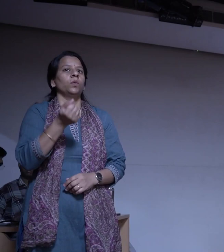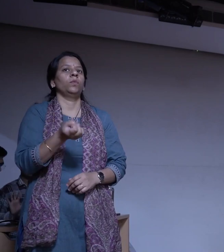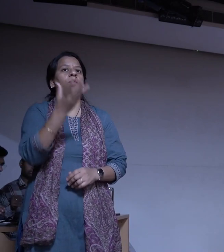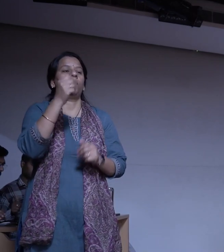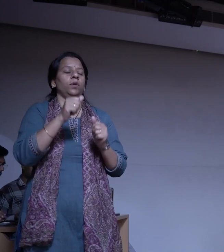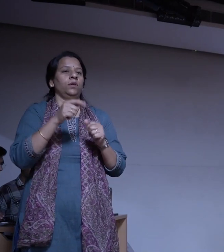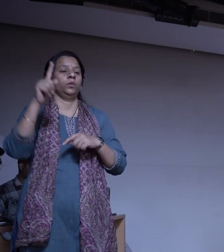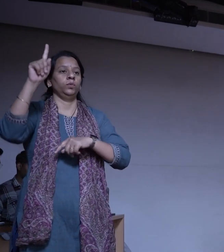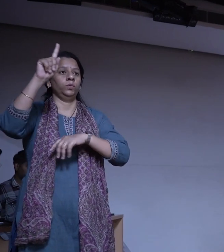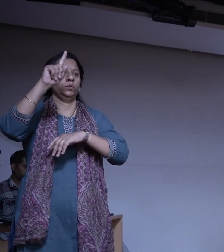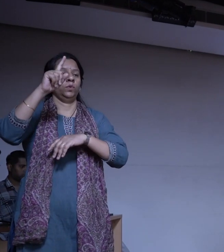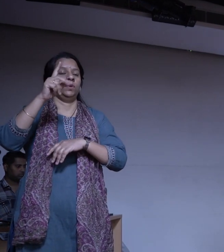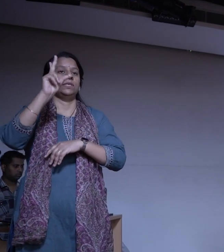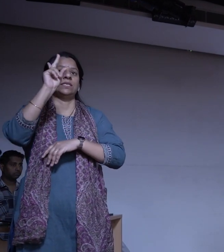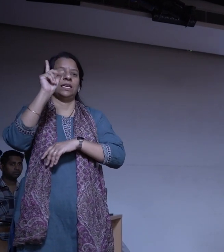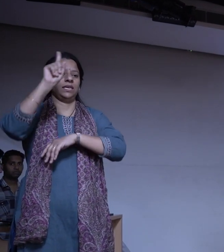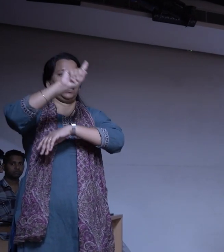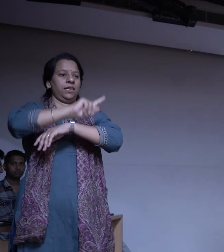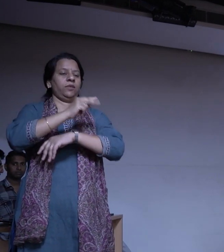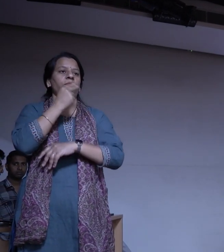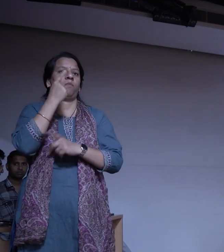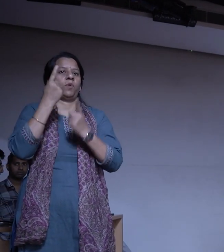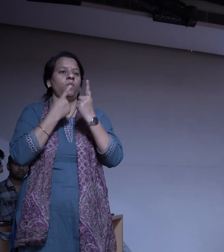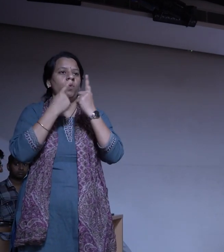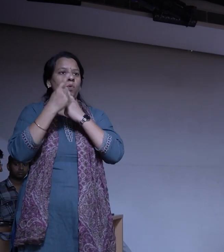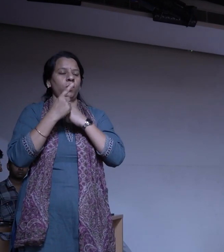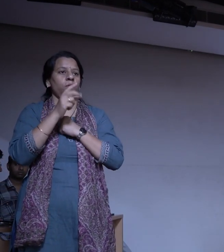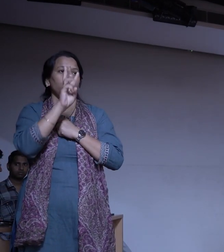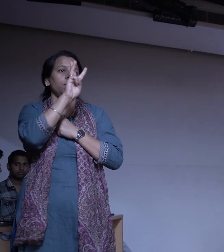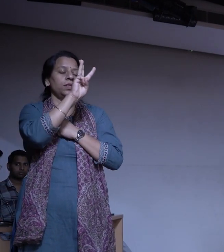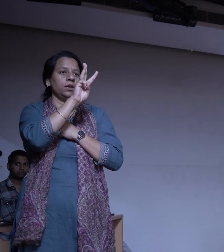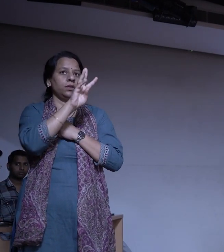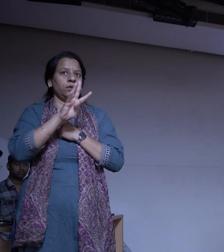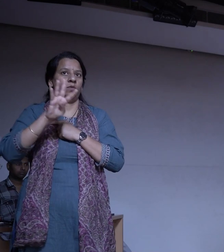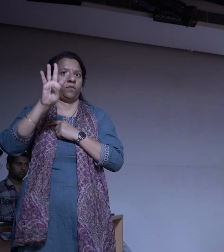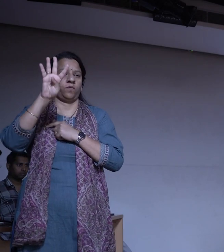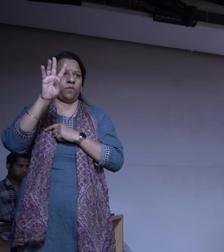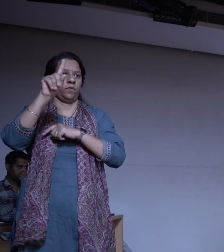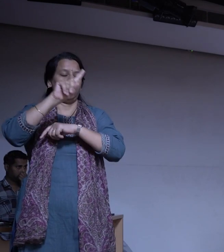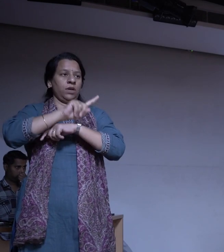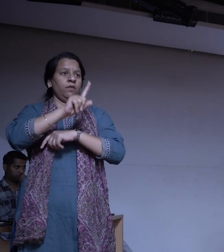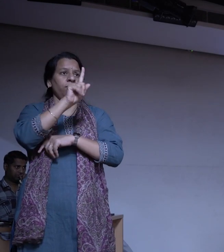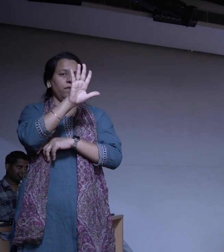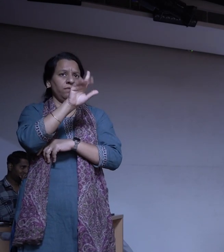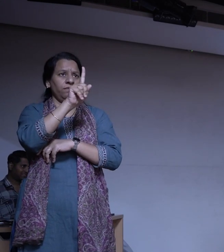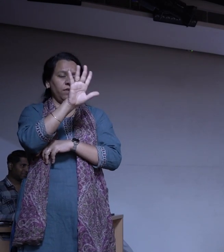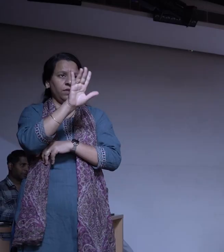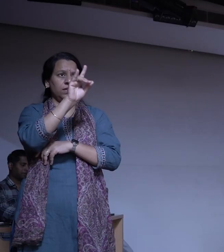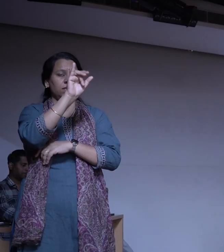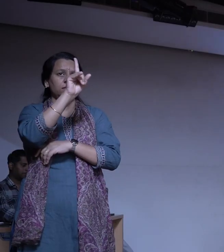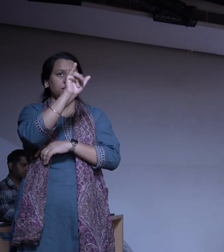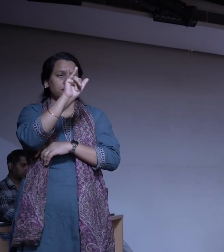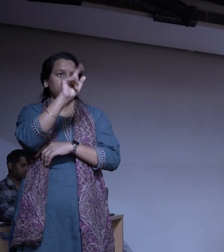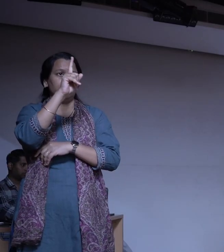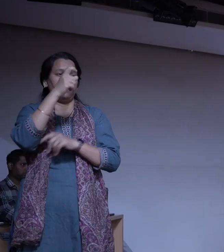everyone so today second day of purple talks so third and fourth day I'm planning around 15th 16 17th of